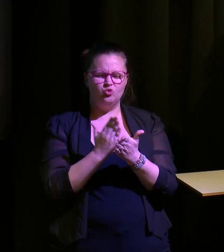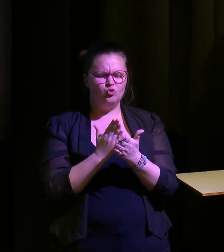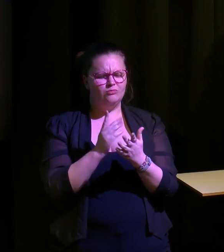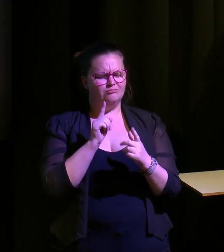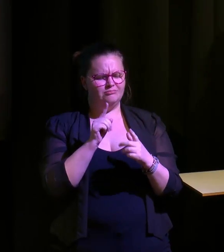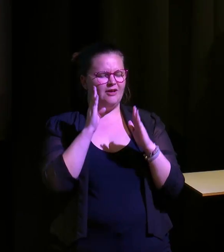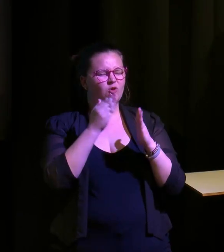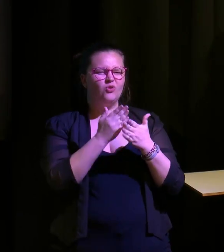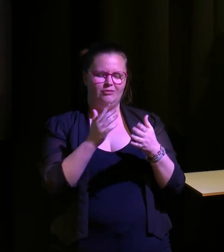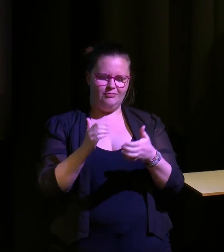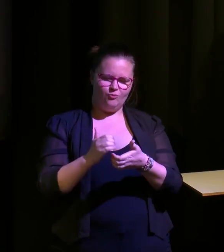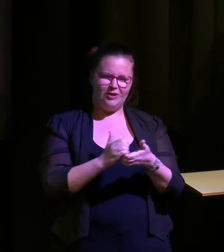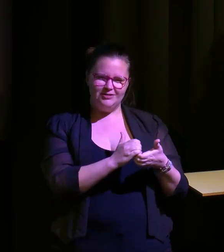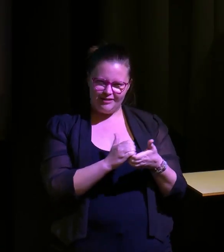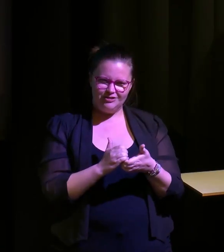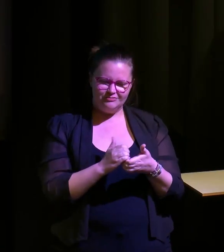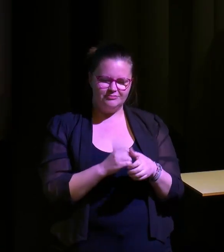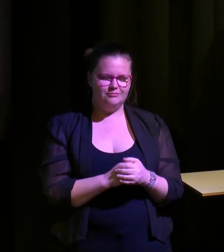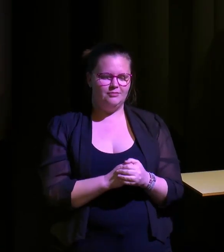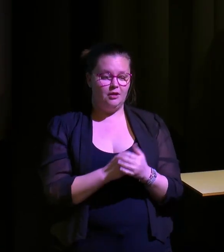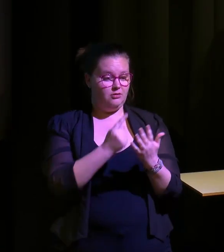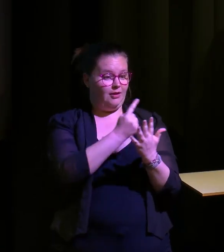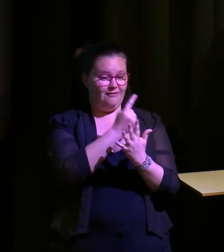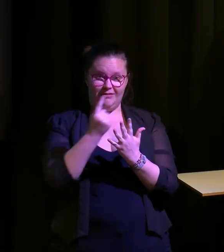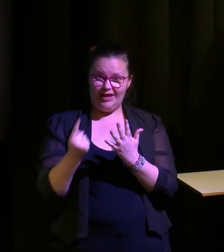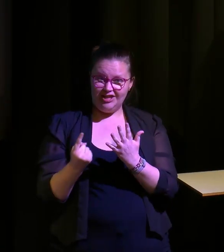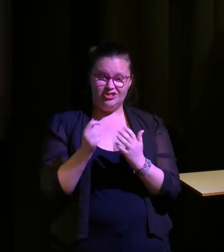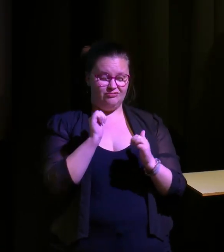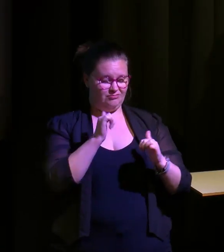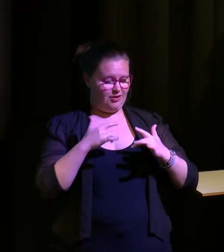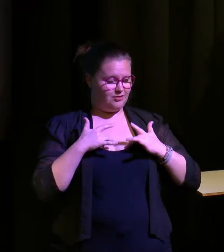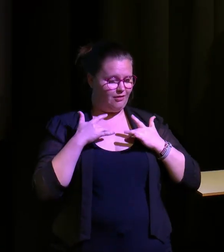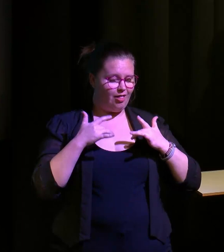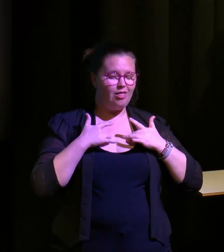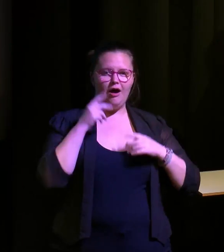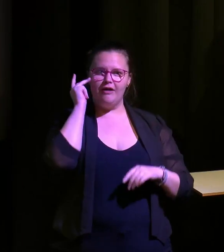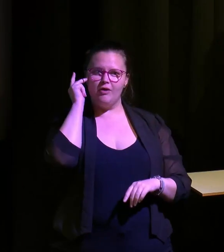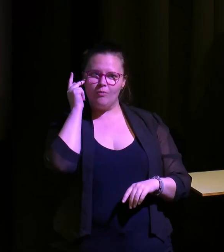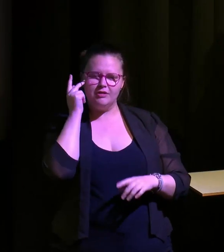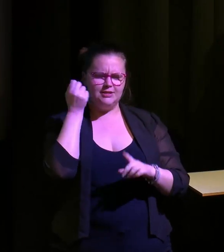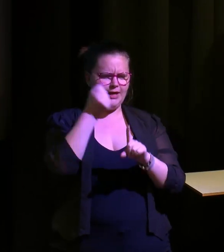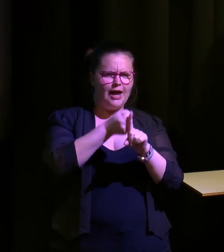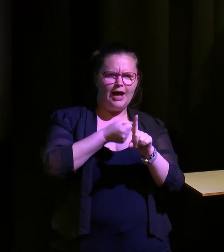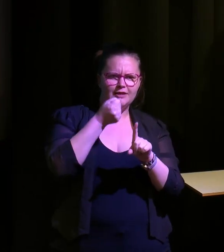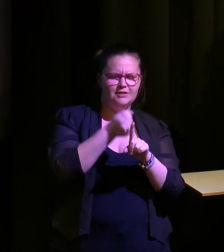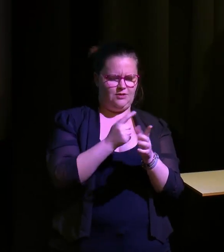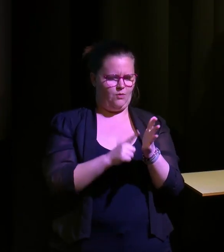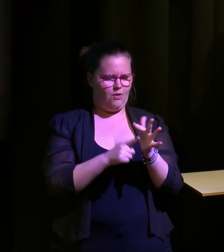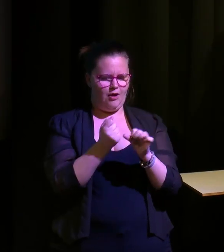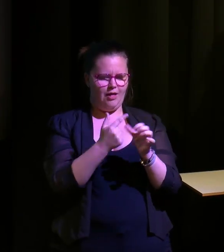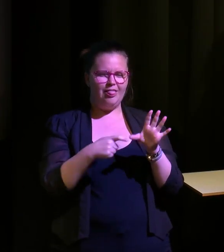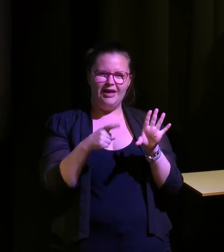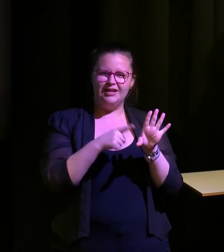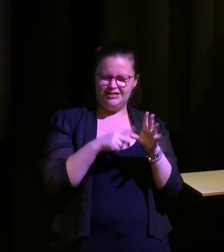has responded to an aspect of Eddie Mabo, his life, politics, activism, or legacy. Tonight you